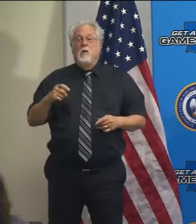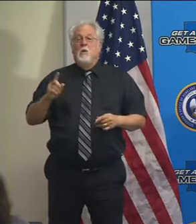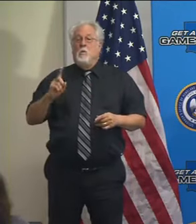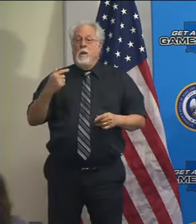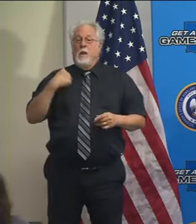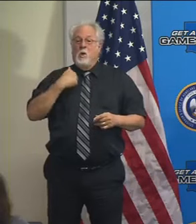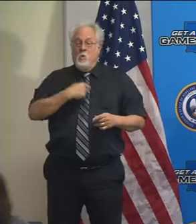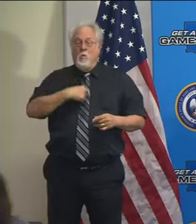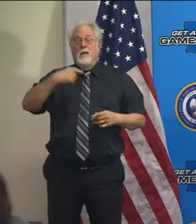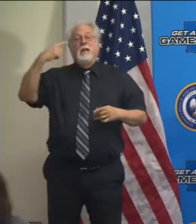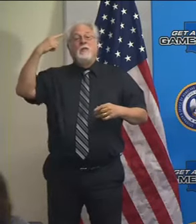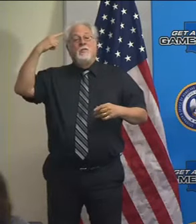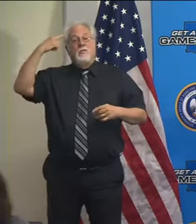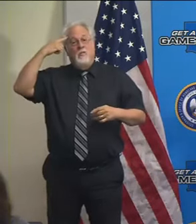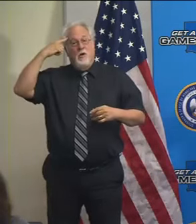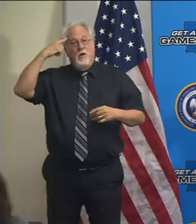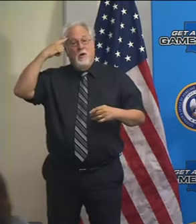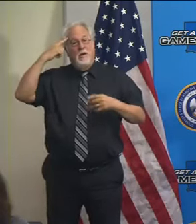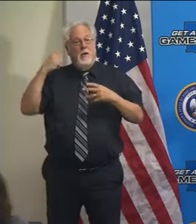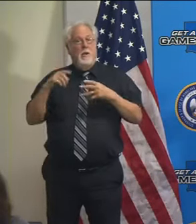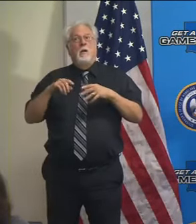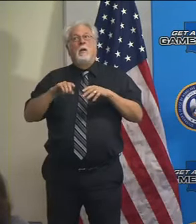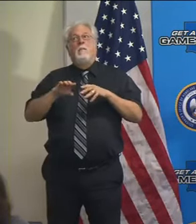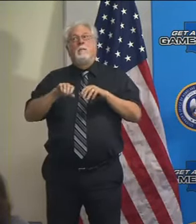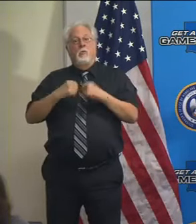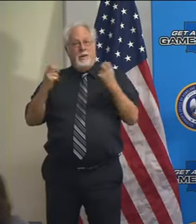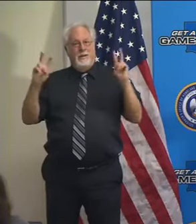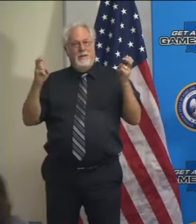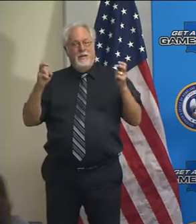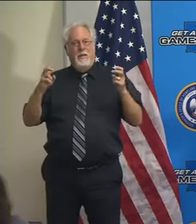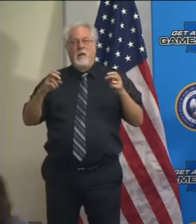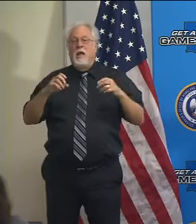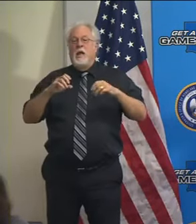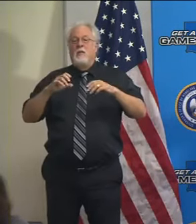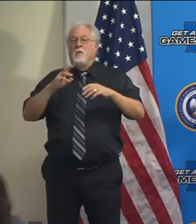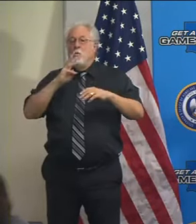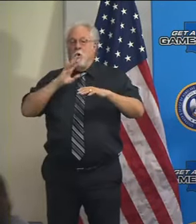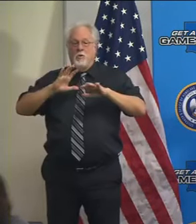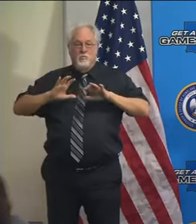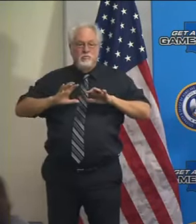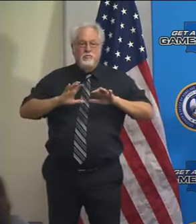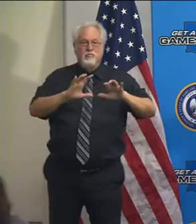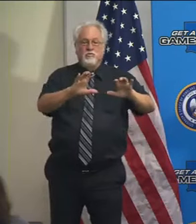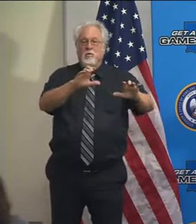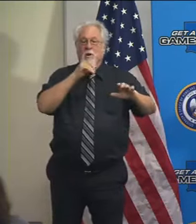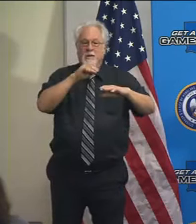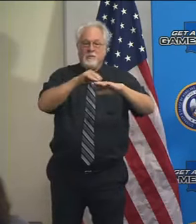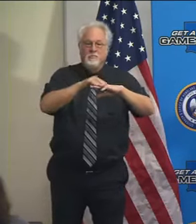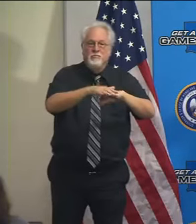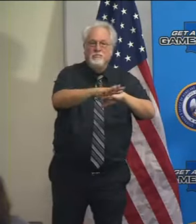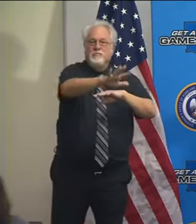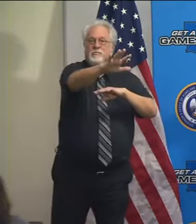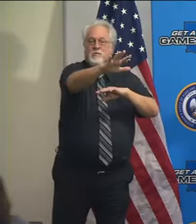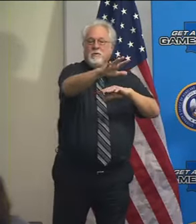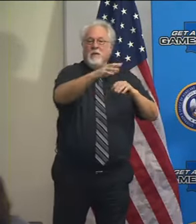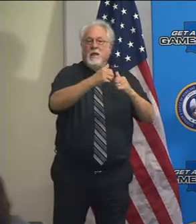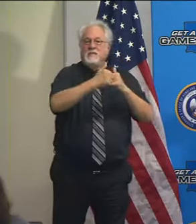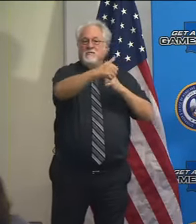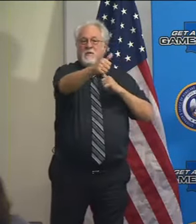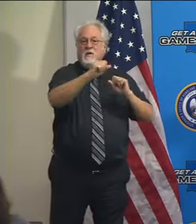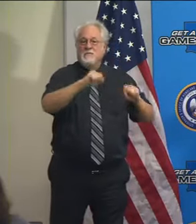we thought we caught a break was that the storm surge didn't come inland the way that they had forecasted, and so